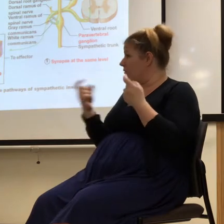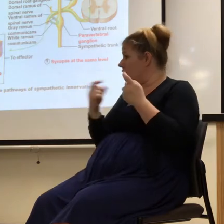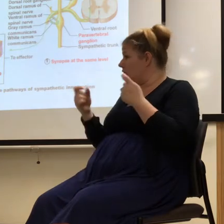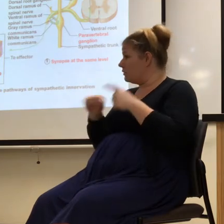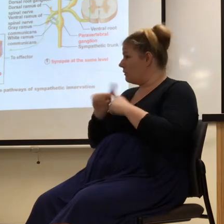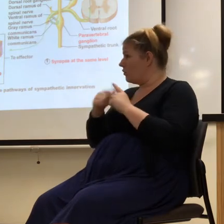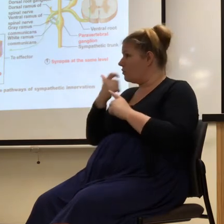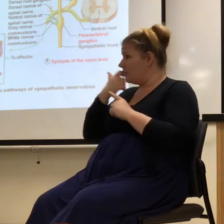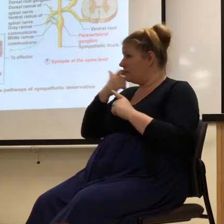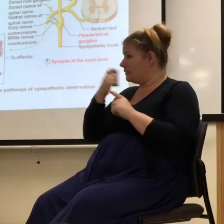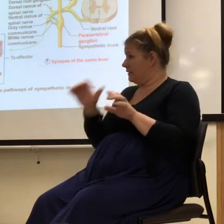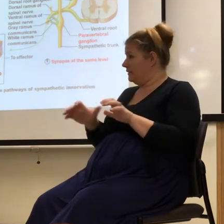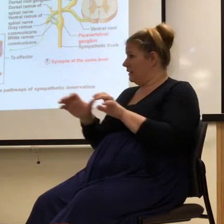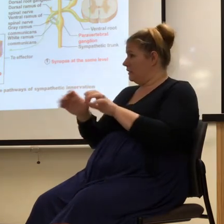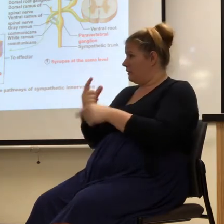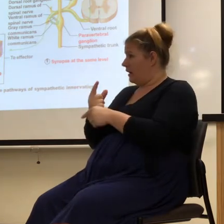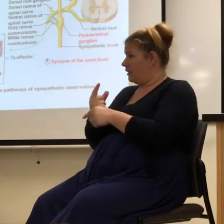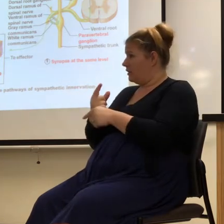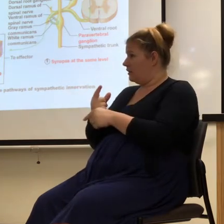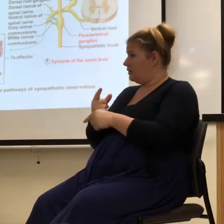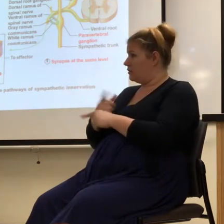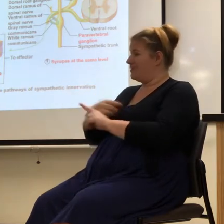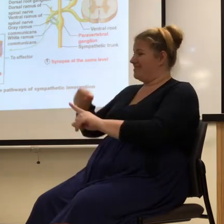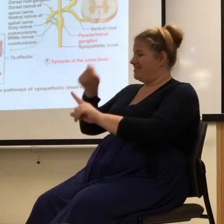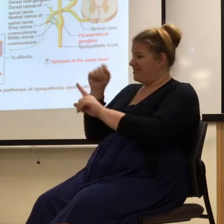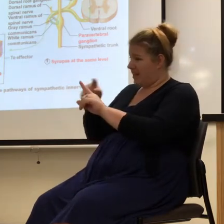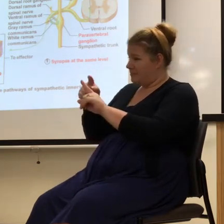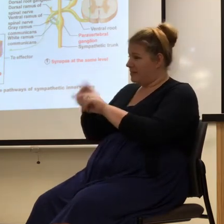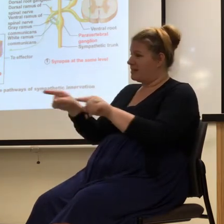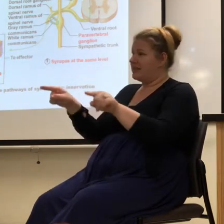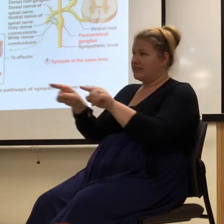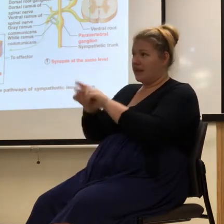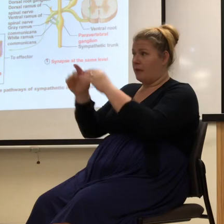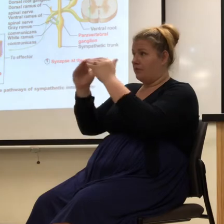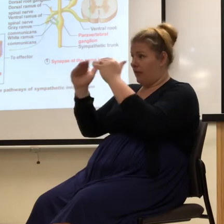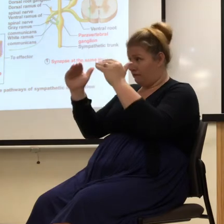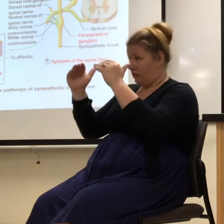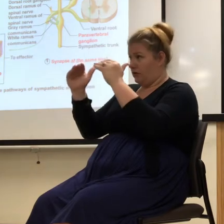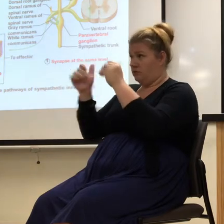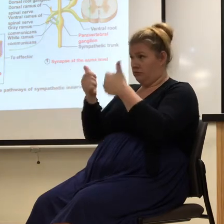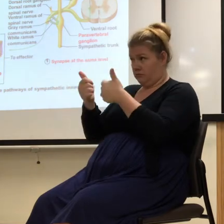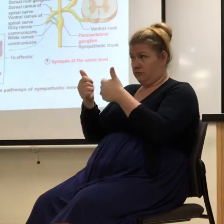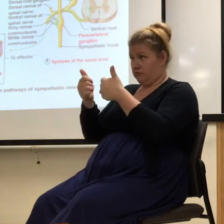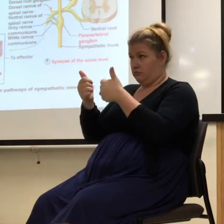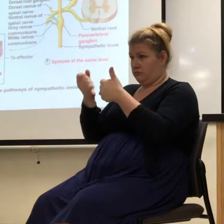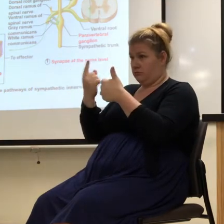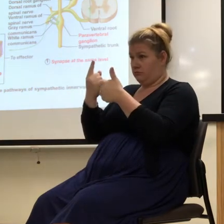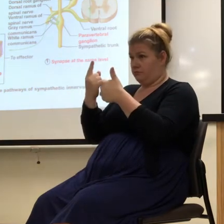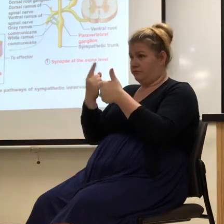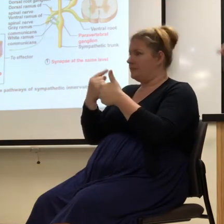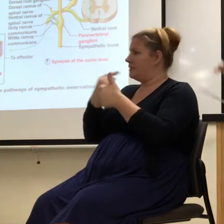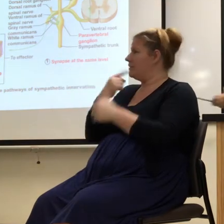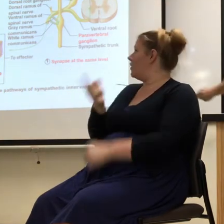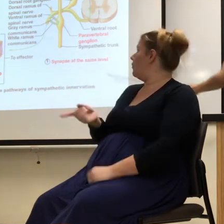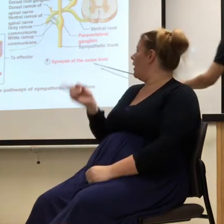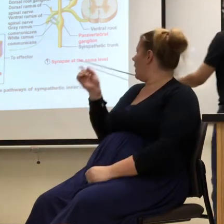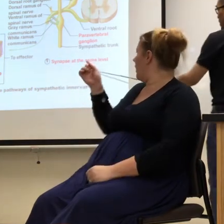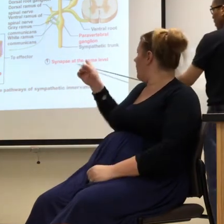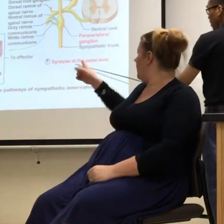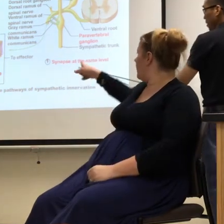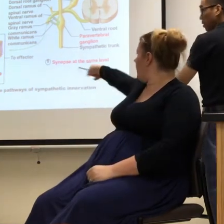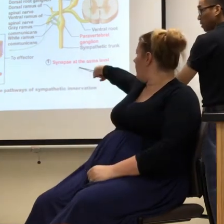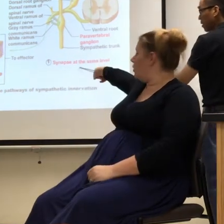did, where we're synapsing at the same level? It says it right here.